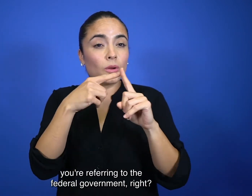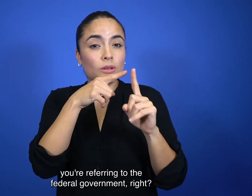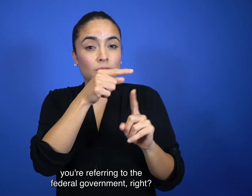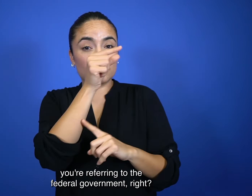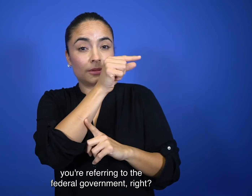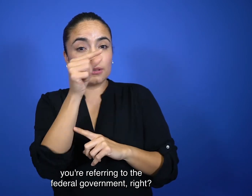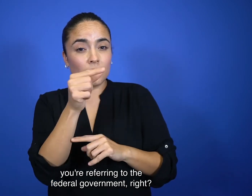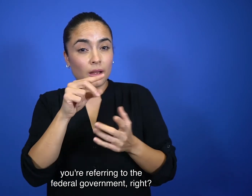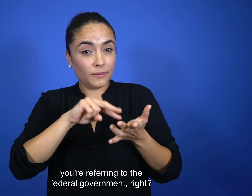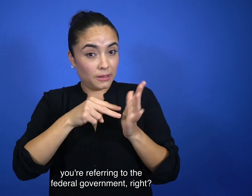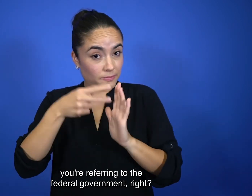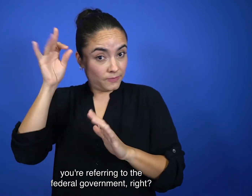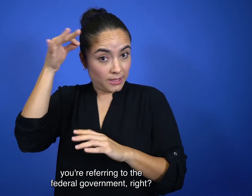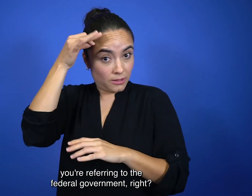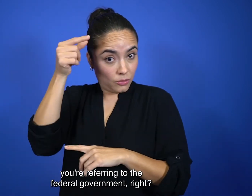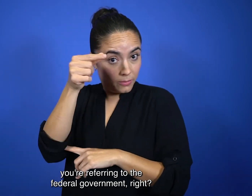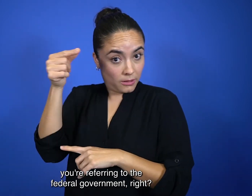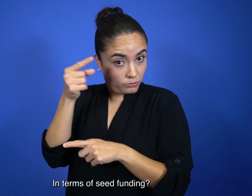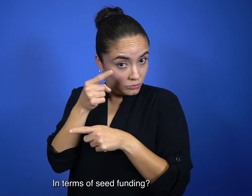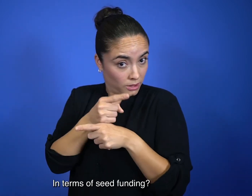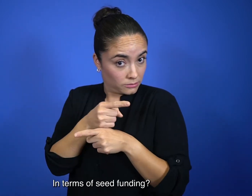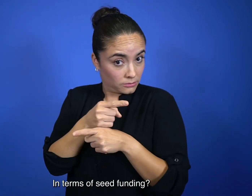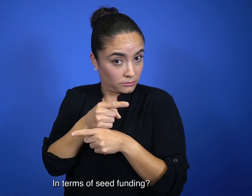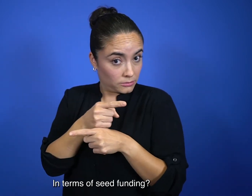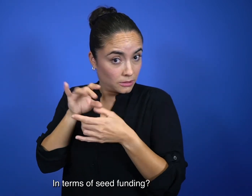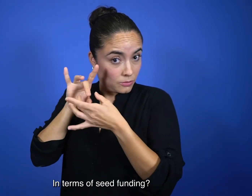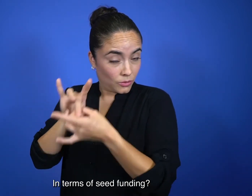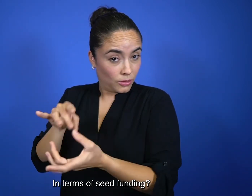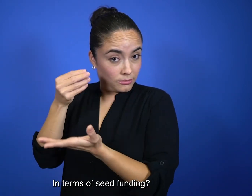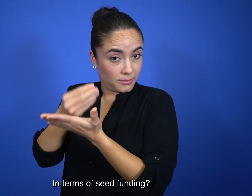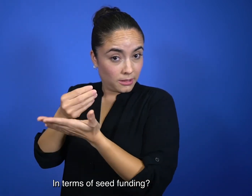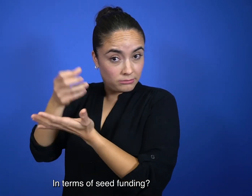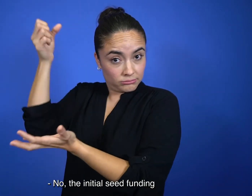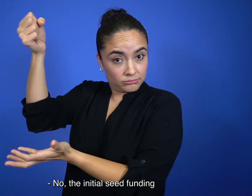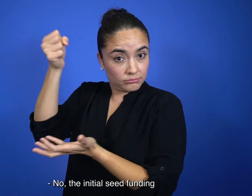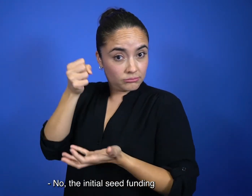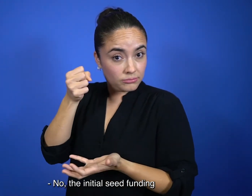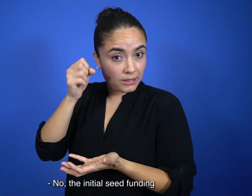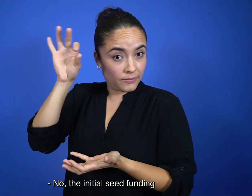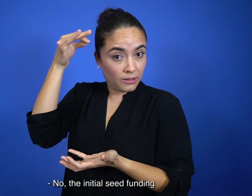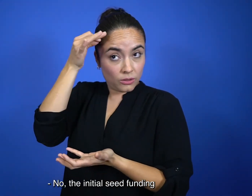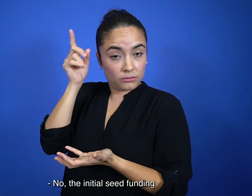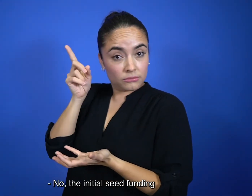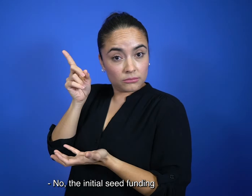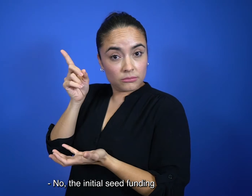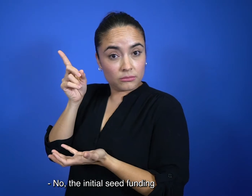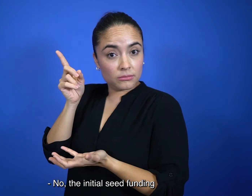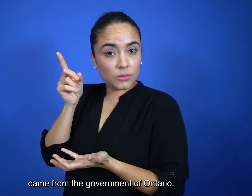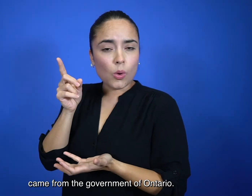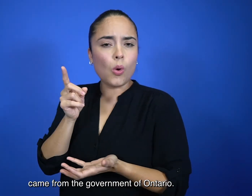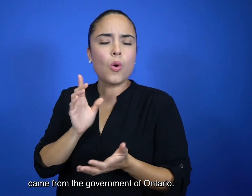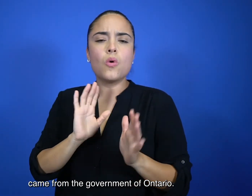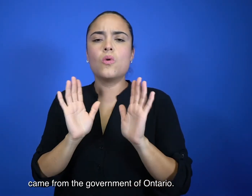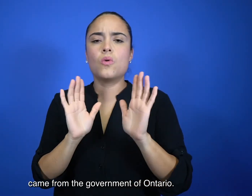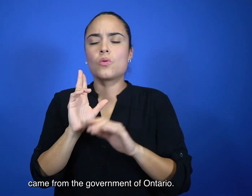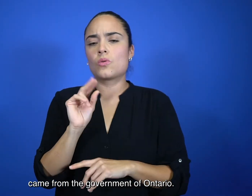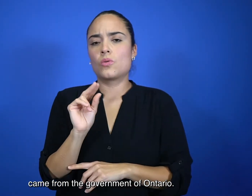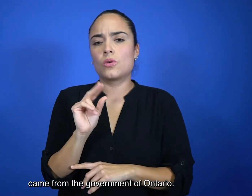referring to the federal government, right, in terms of seed funding? No, the initial seed funding came from